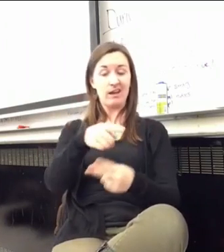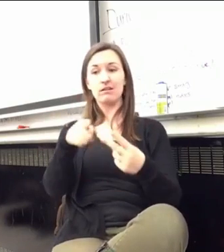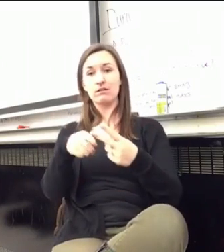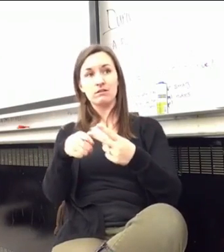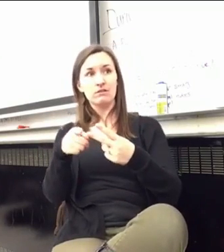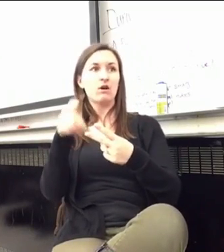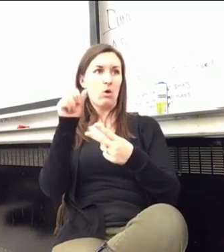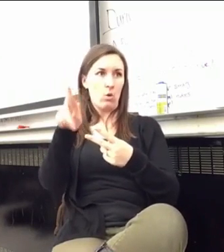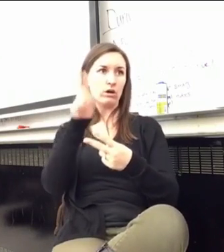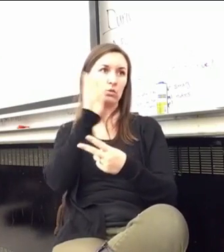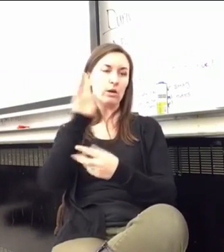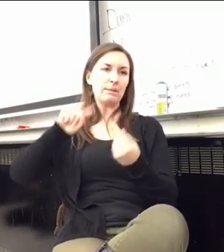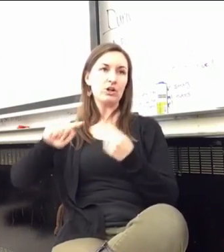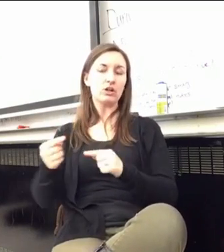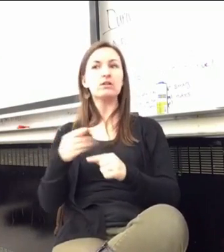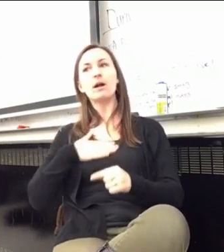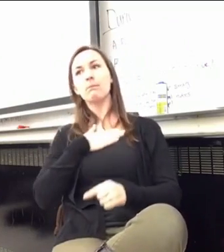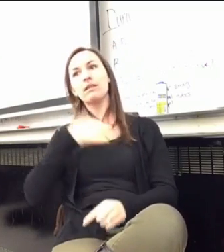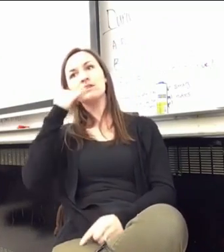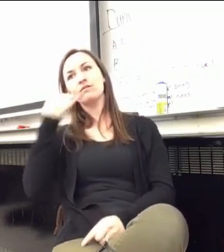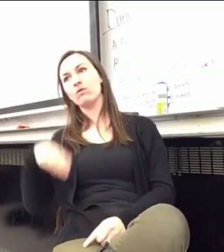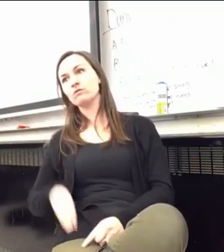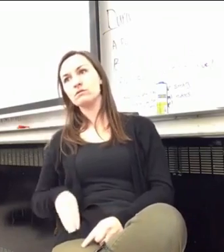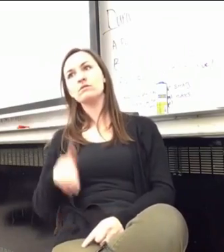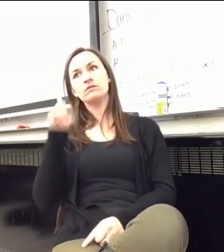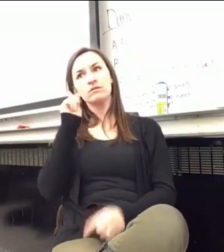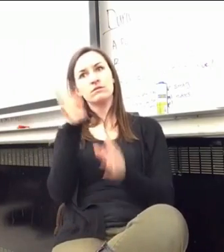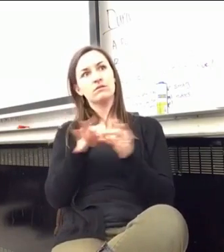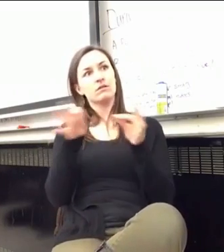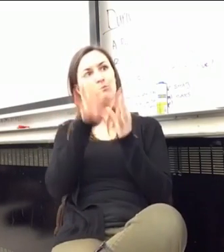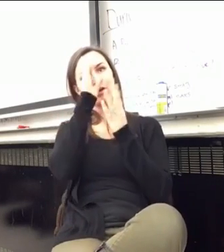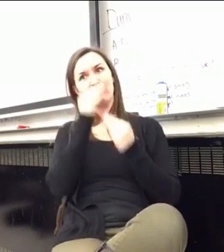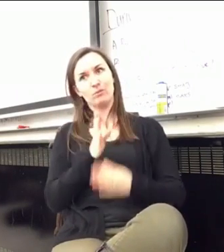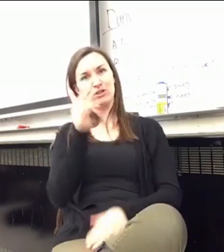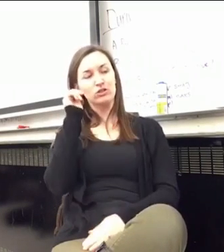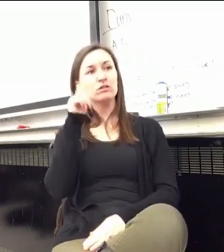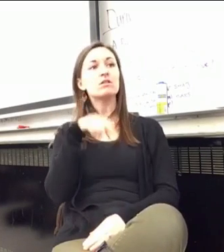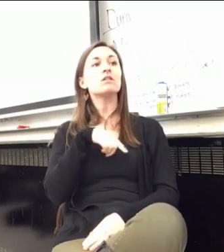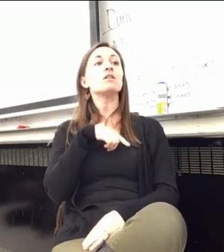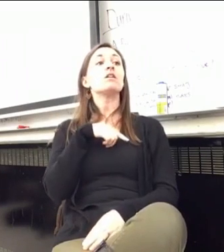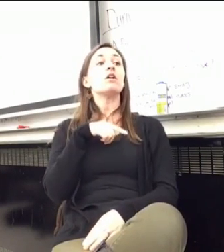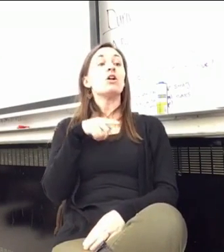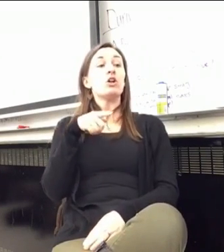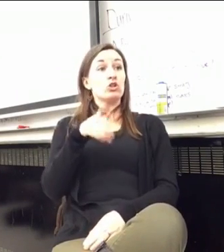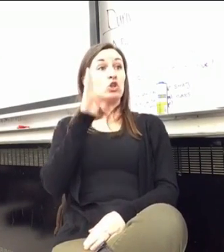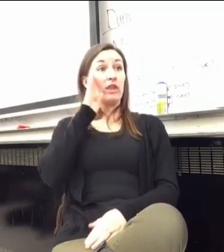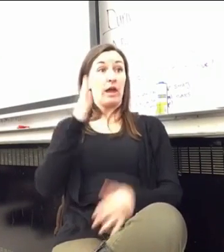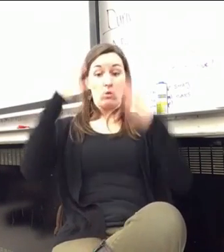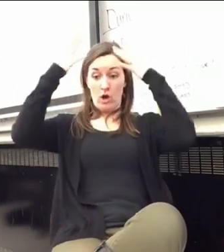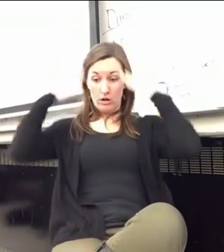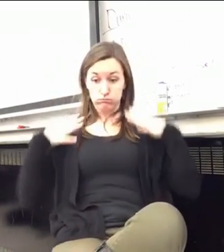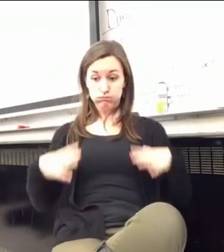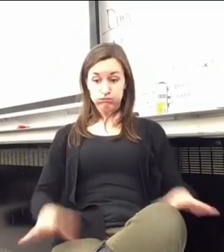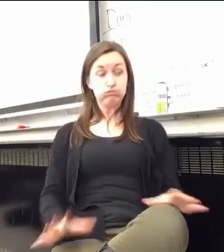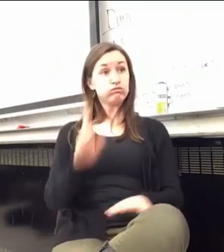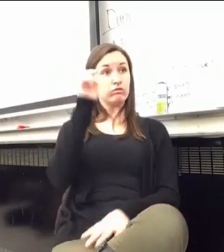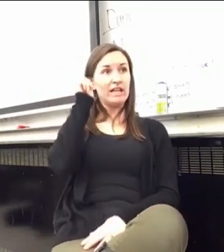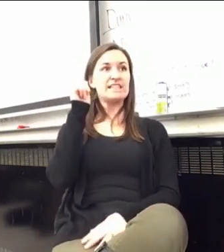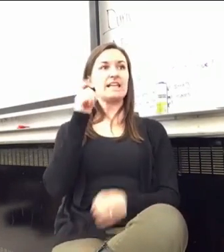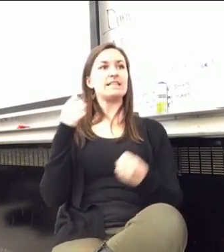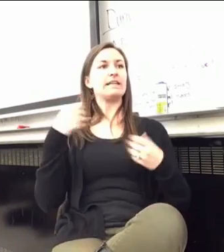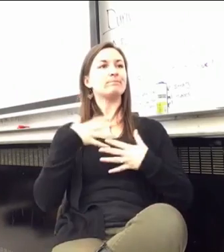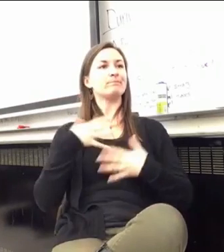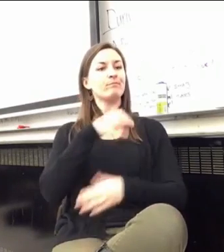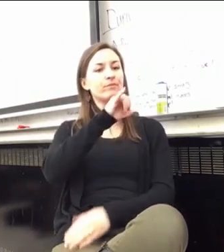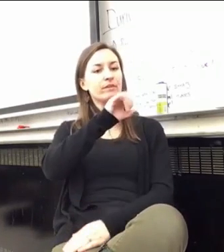test and quiz. Okay? So what would happen is that they would wear this cloak as an intimidation technique against